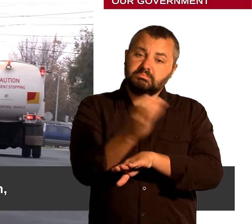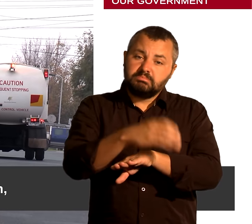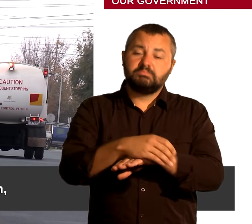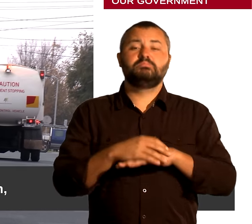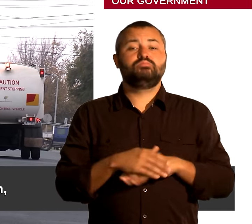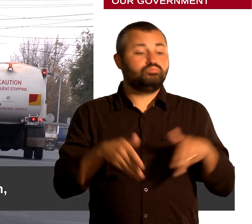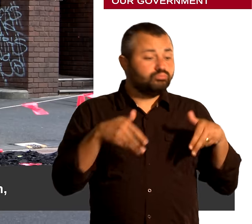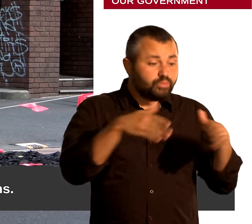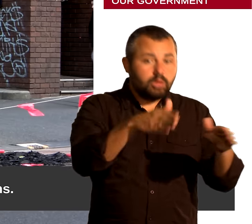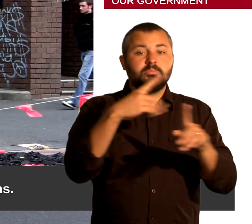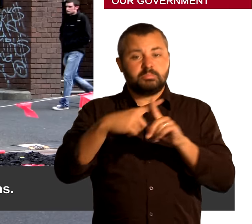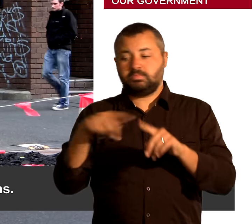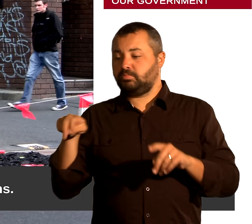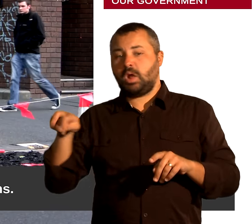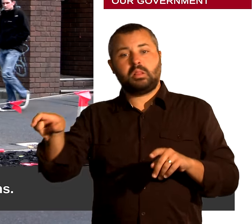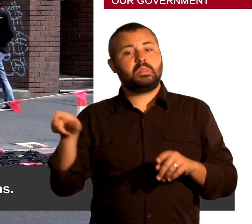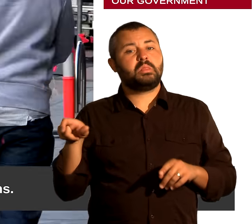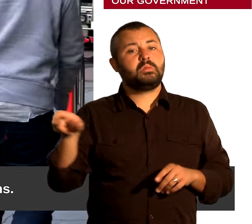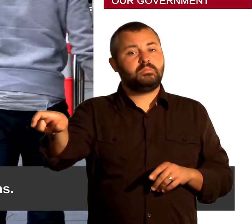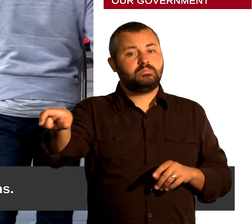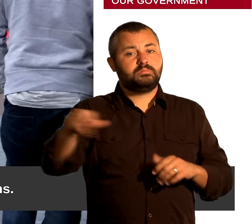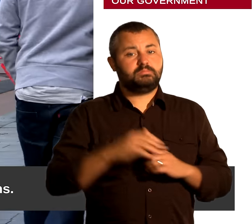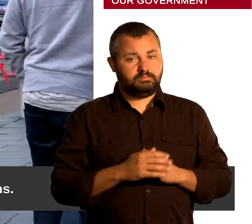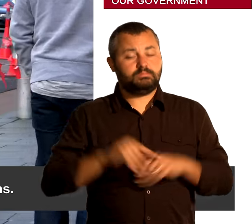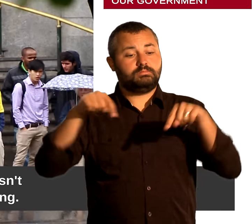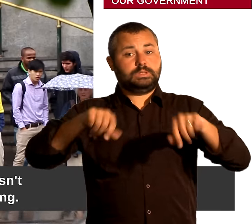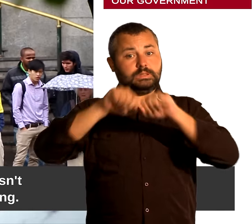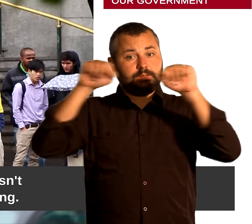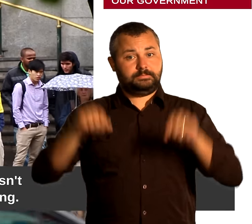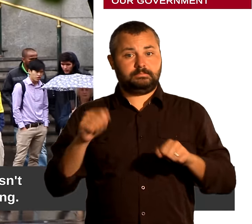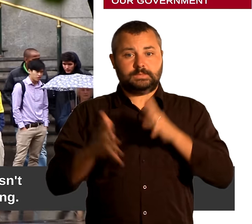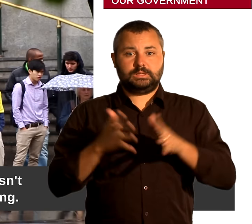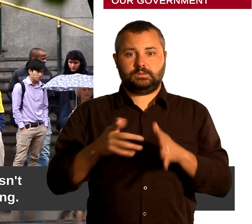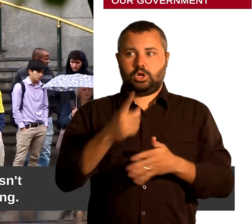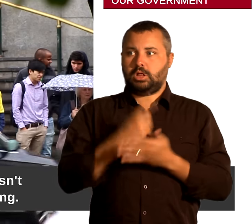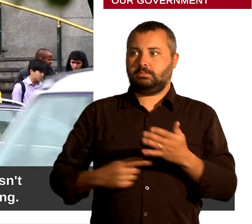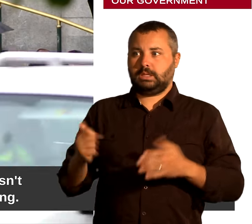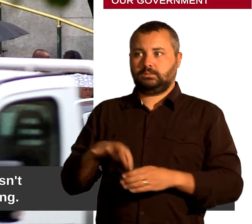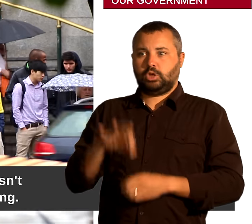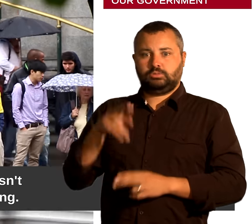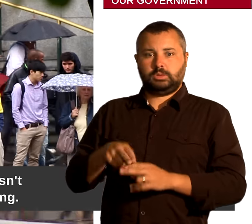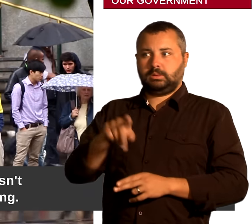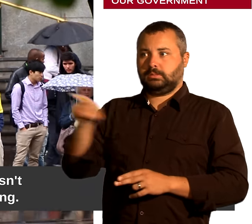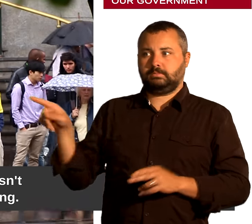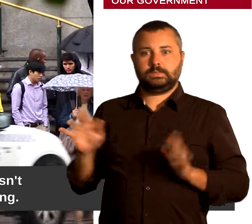collection. Roads and footpaths. Our system isn't only about you voting.